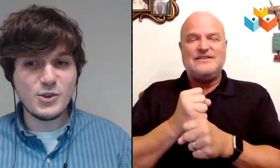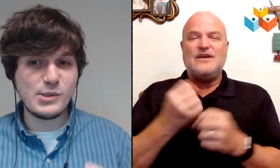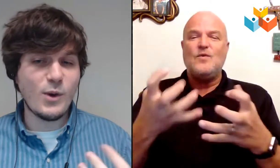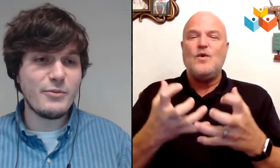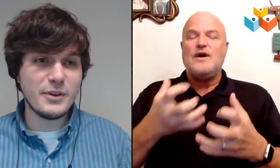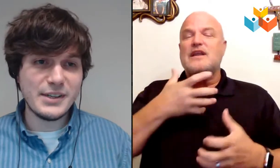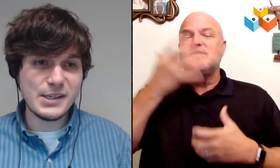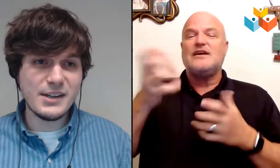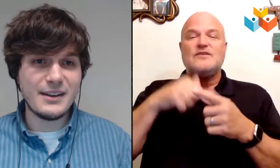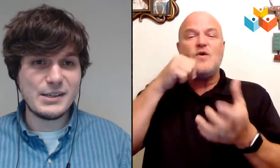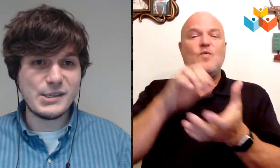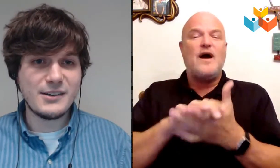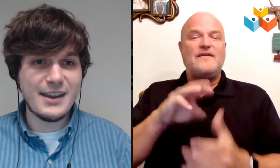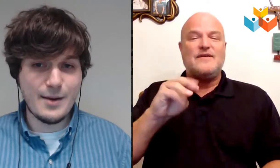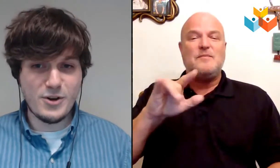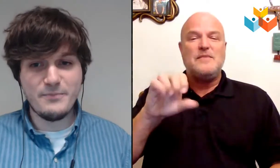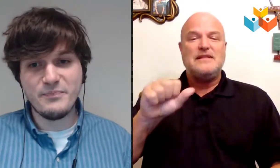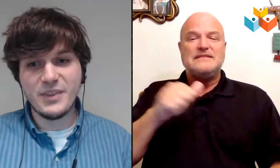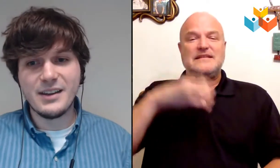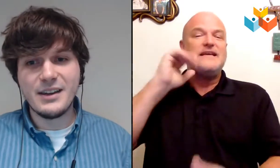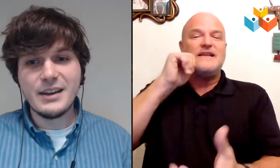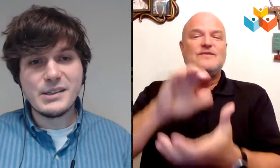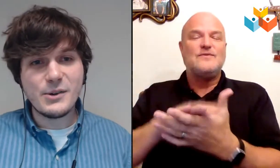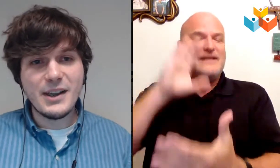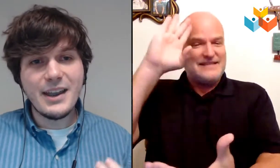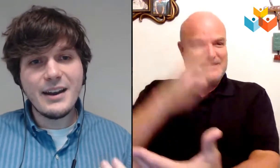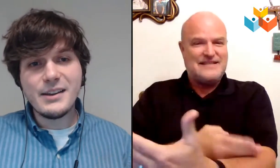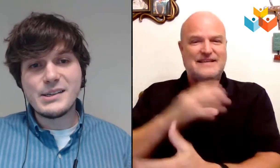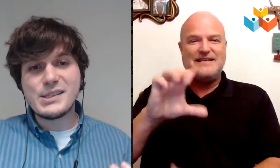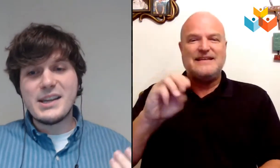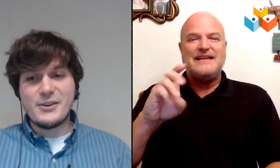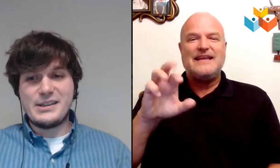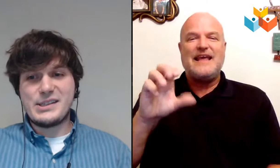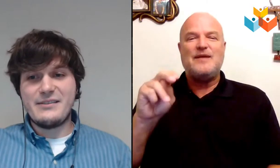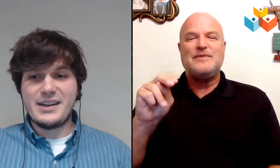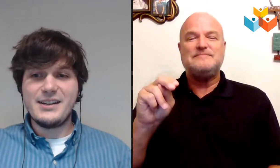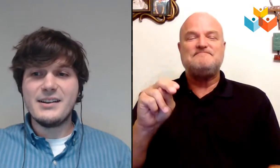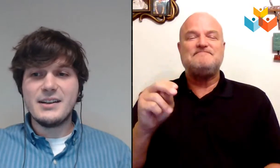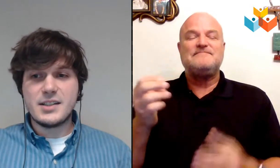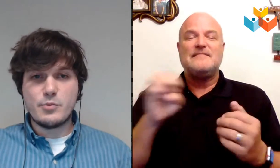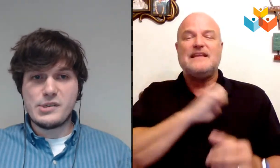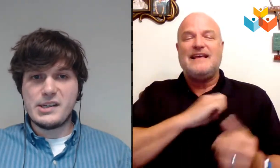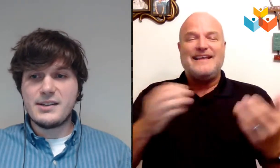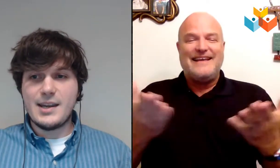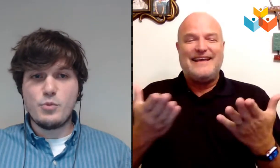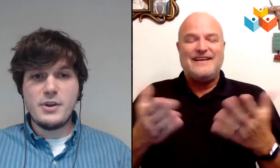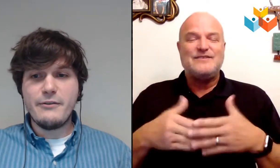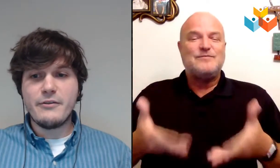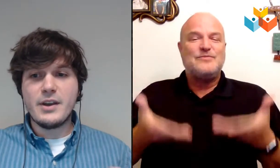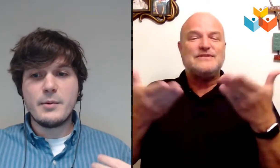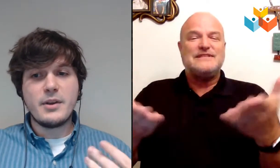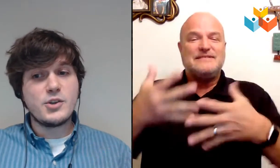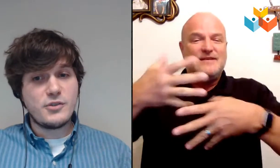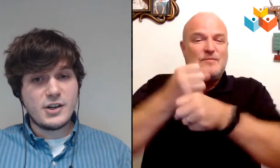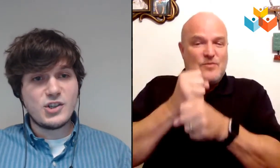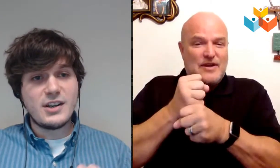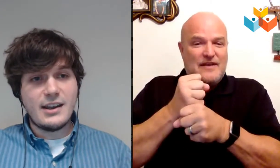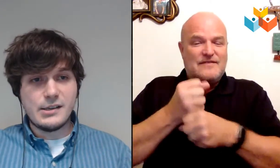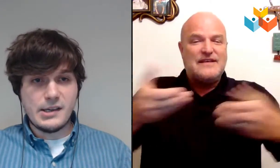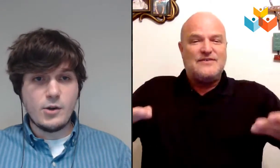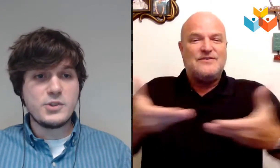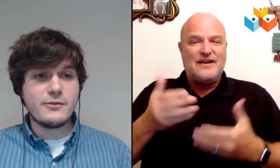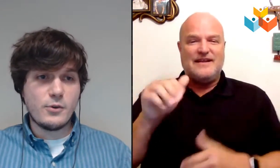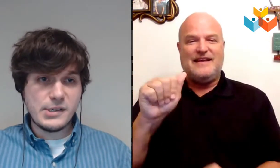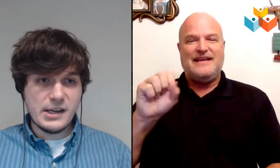a shout out to his wife, Melissa, and his son, Cameron. So Eddie is here this evening to present a brief introduction